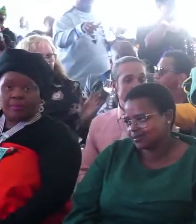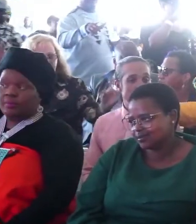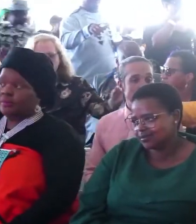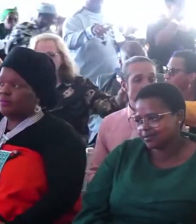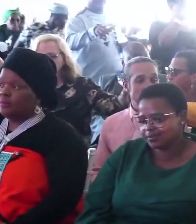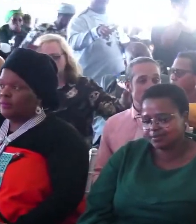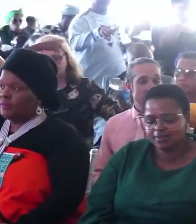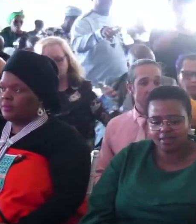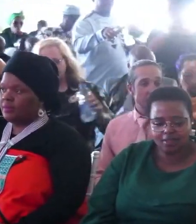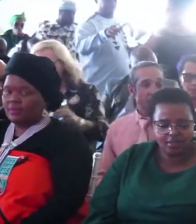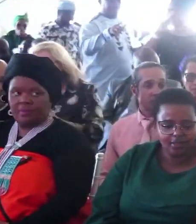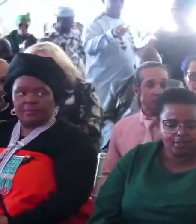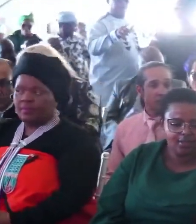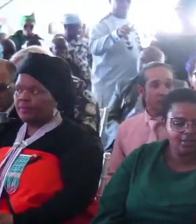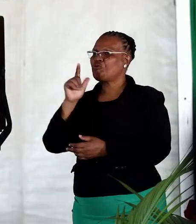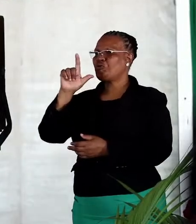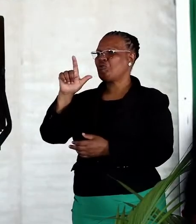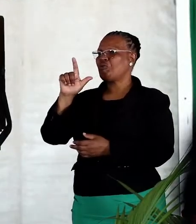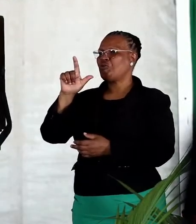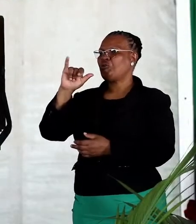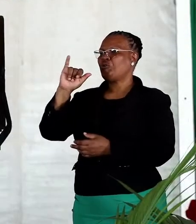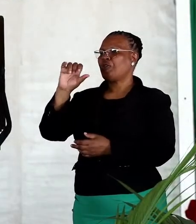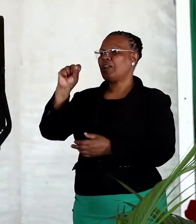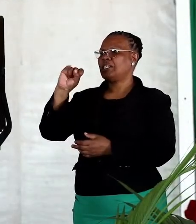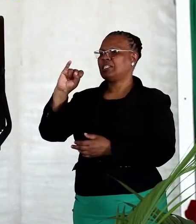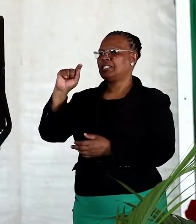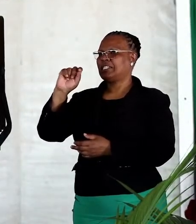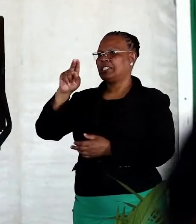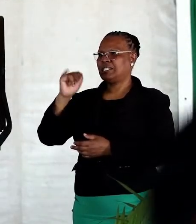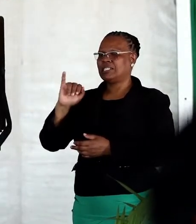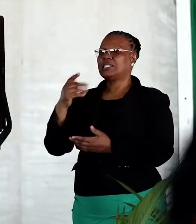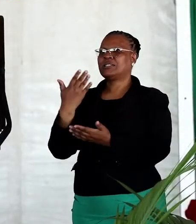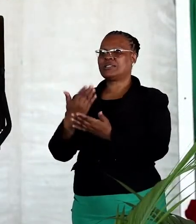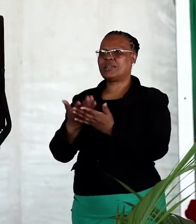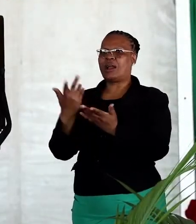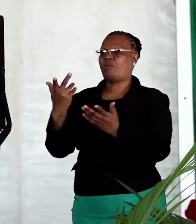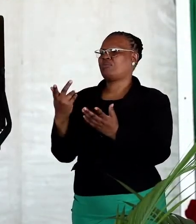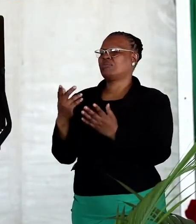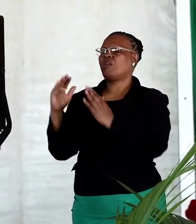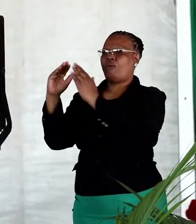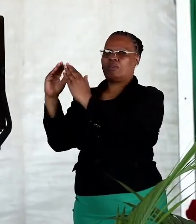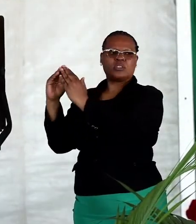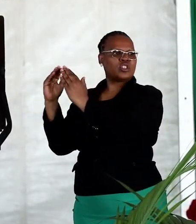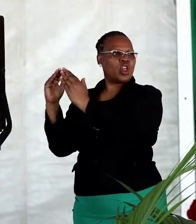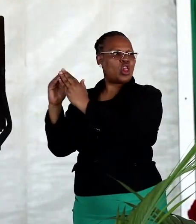MEC Lucity, wakwa Human Settlement, dinganga nyuselwa.